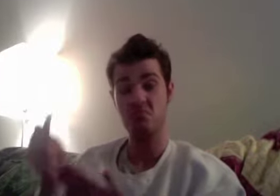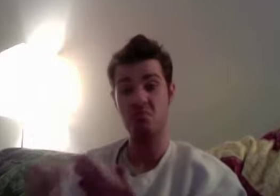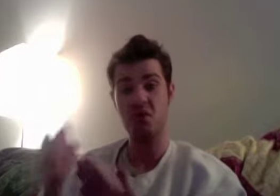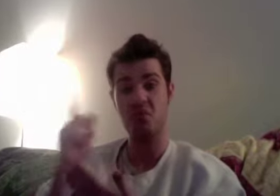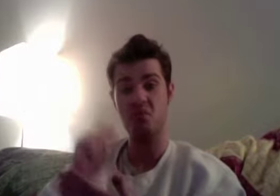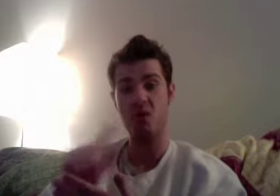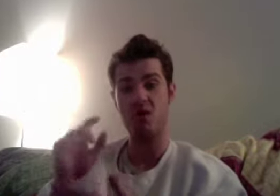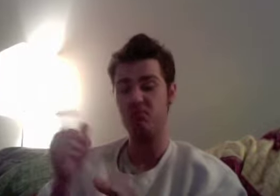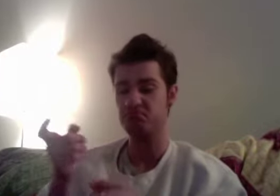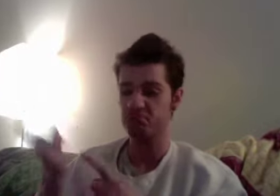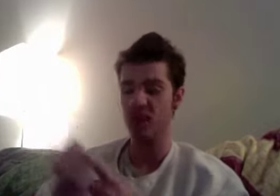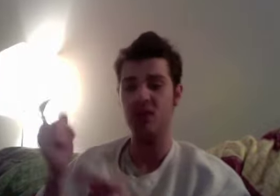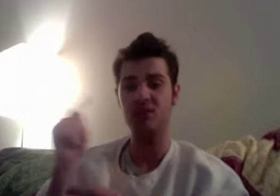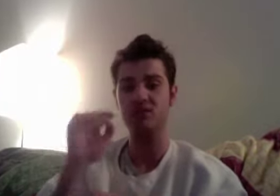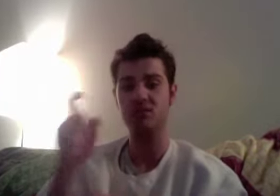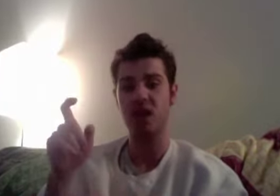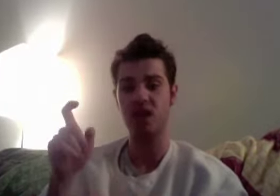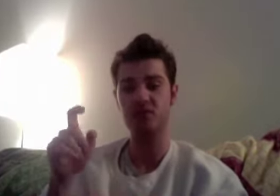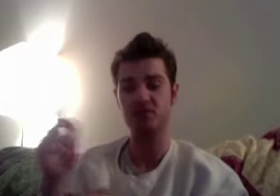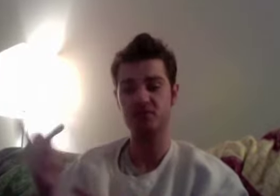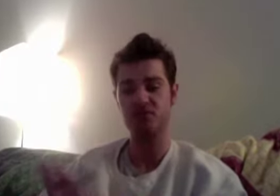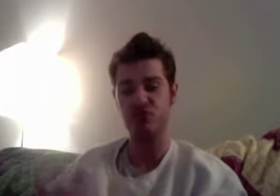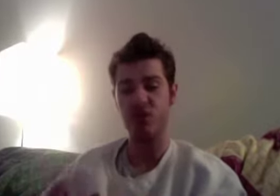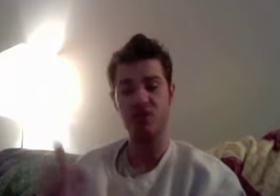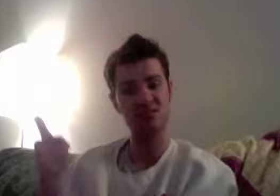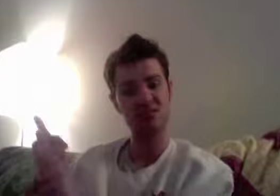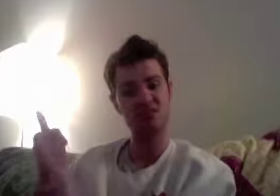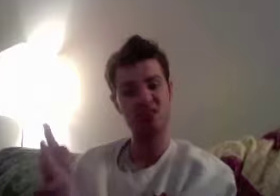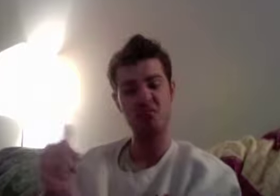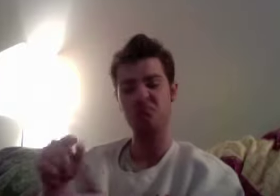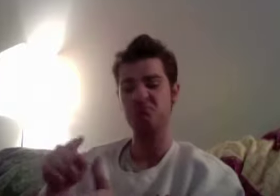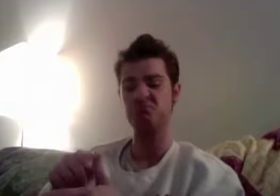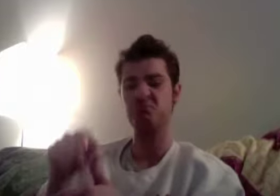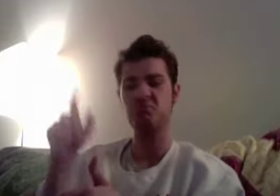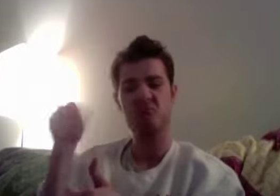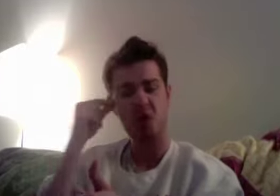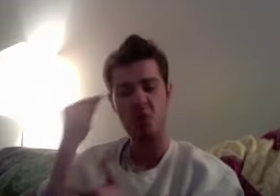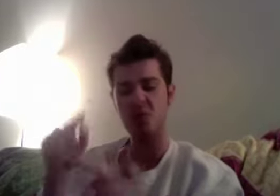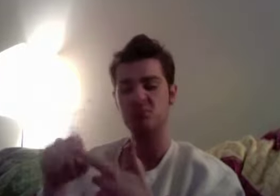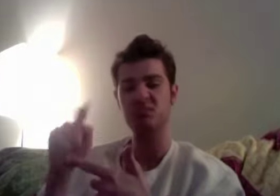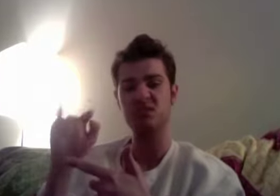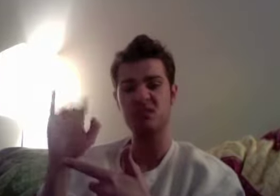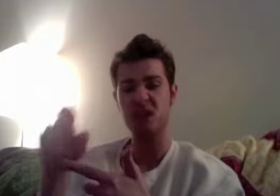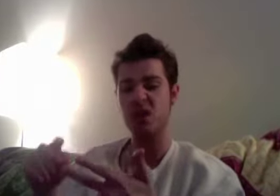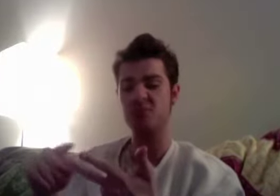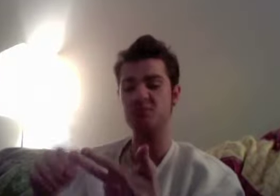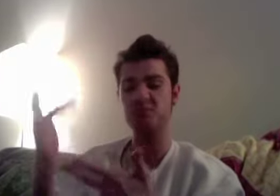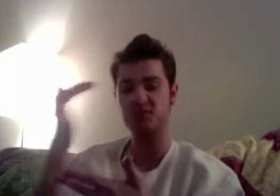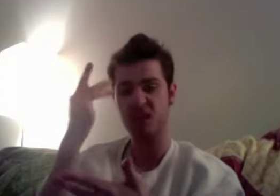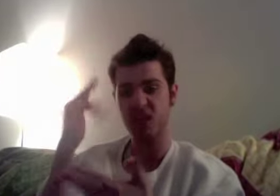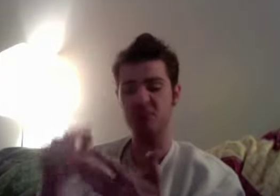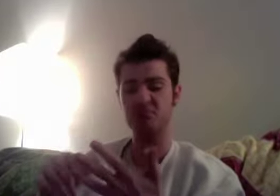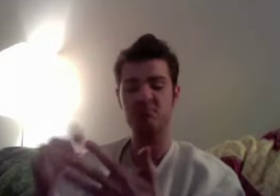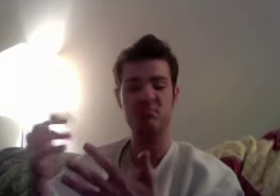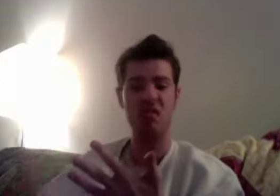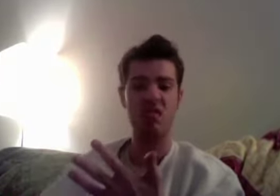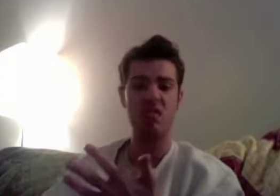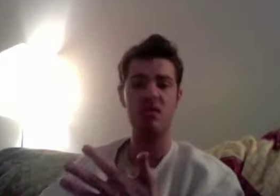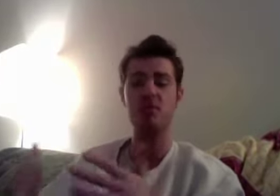tax, it'll take care of annual leave, sick leave, it will divide all of that up. And also if you have situations where perhaps a